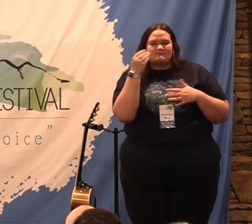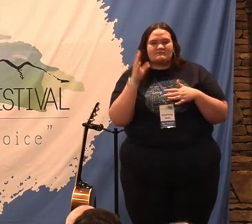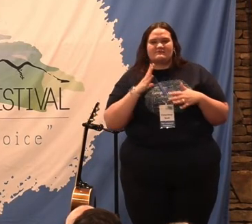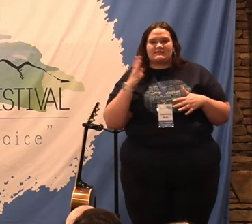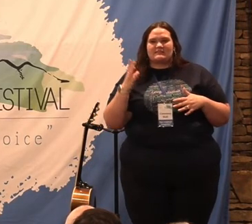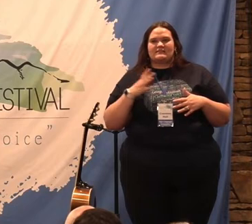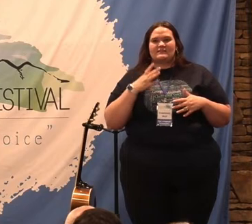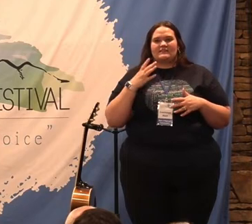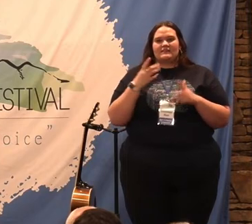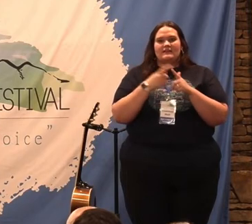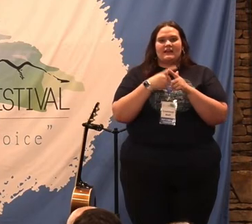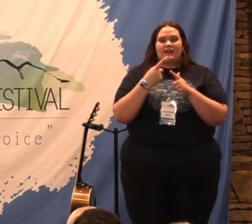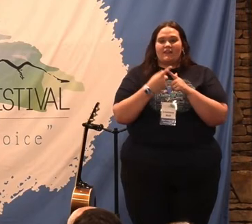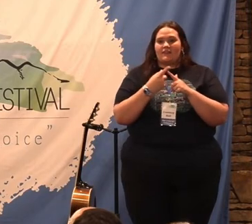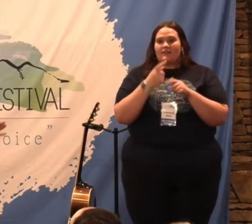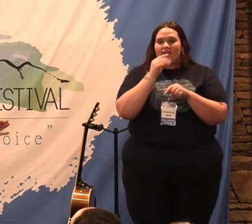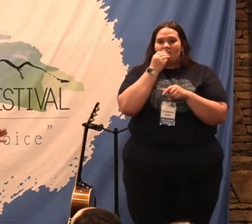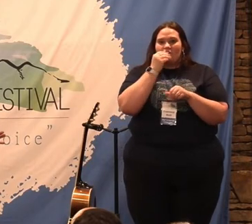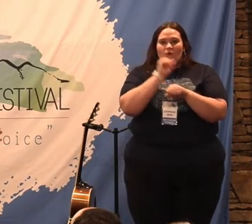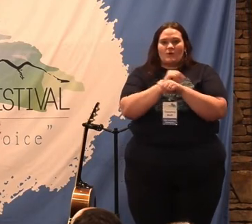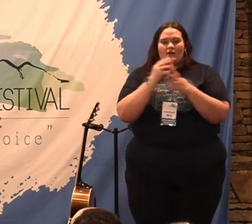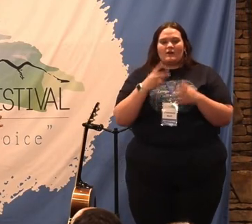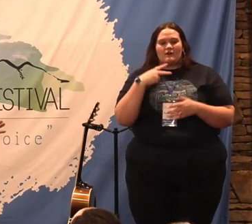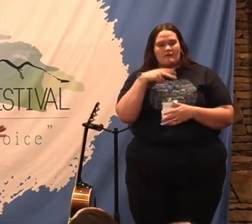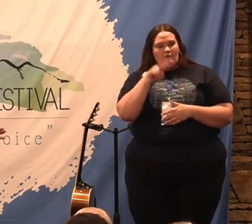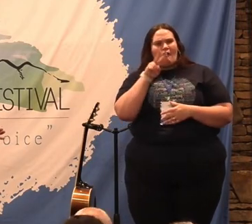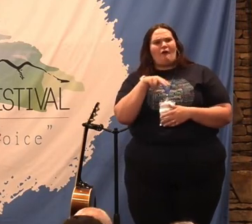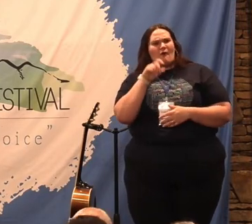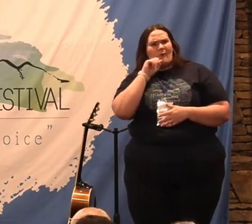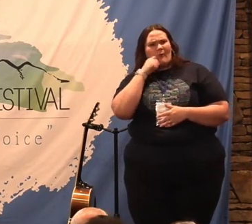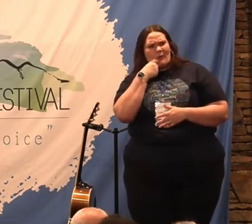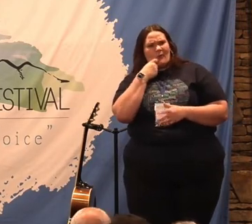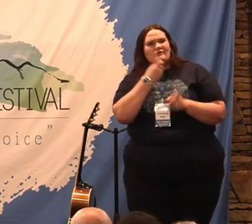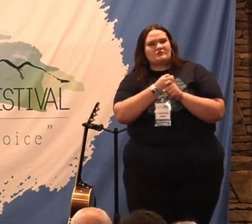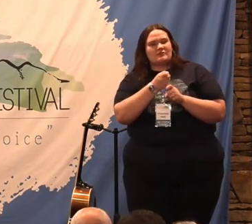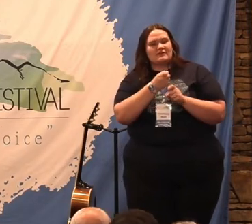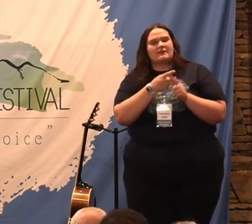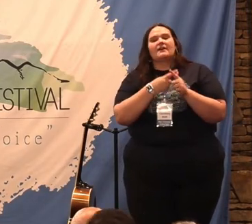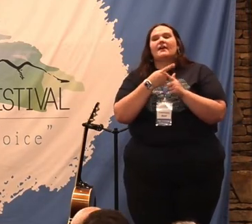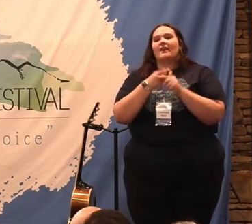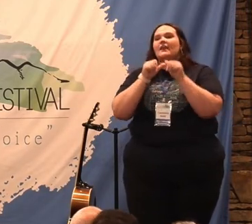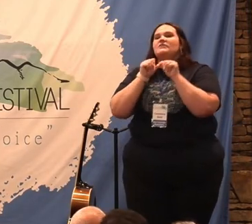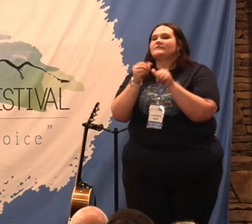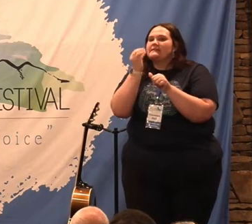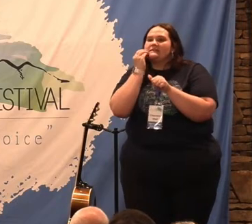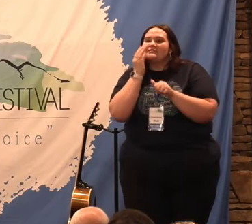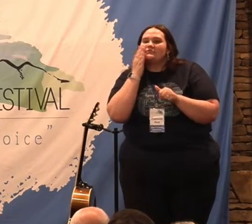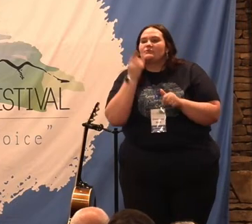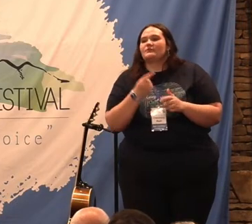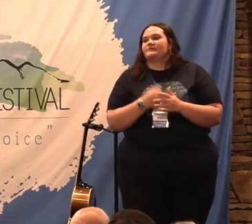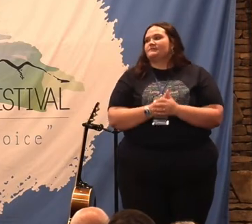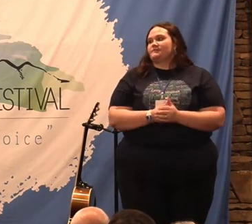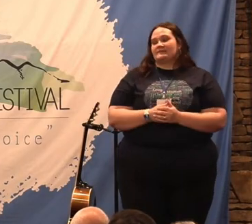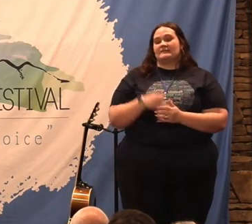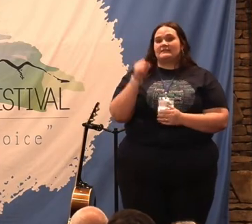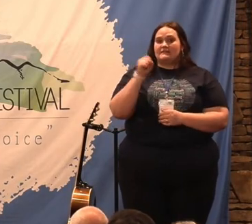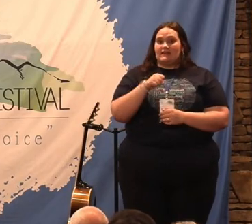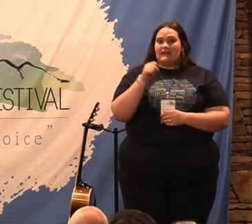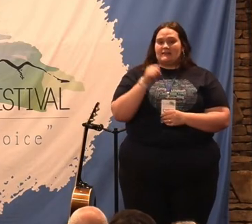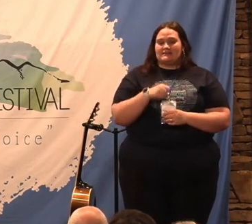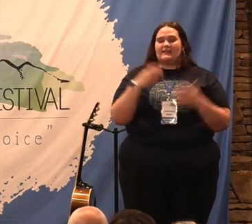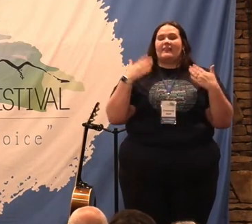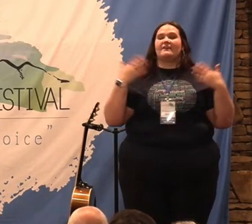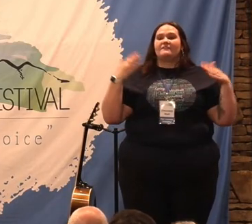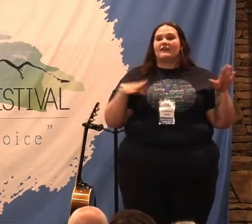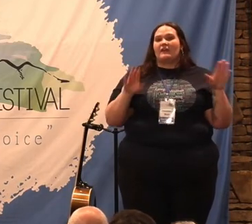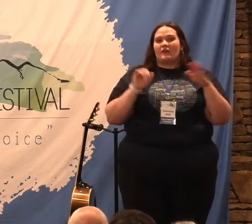kiss. Now, here's how the evening turned out. The fairy groundhog did, in fact, graduate from